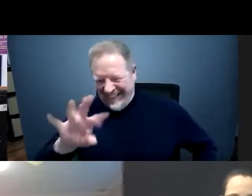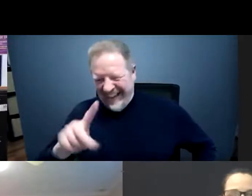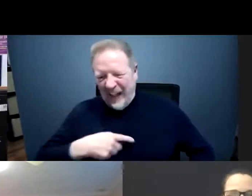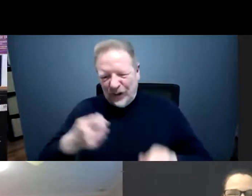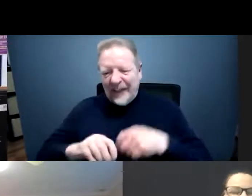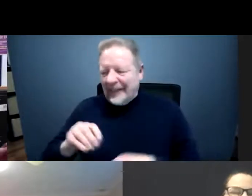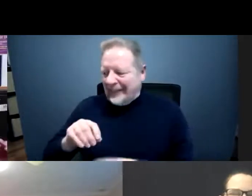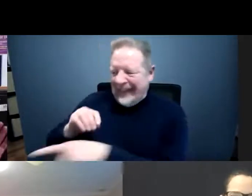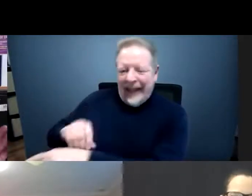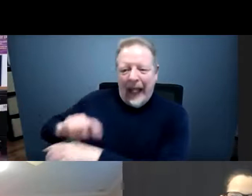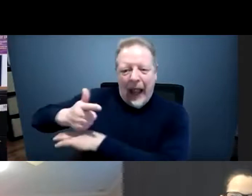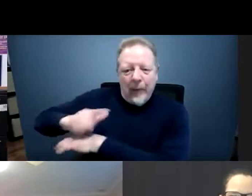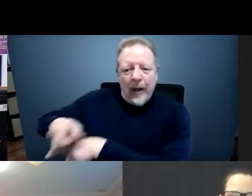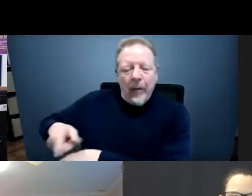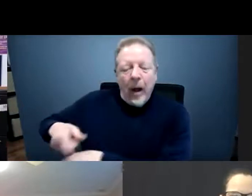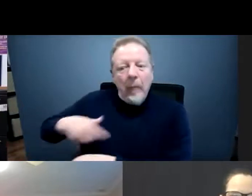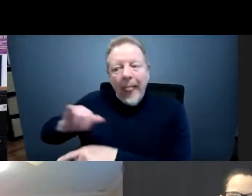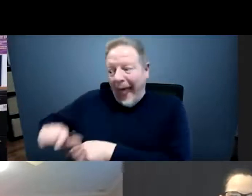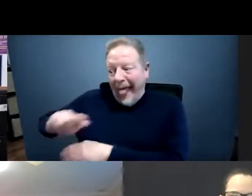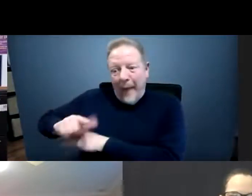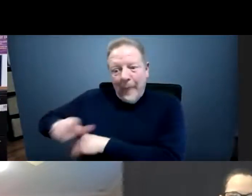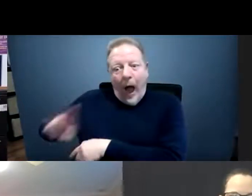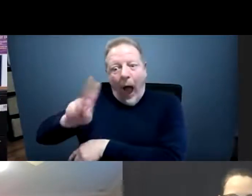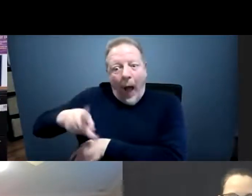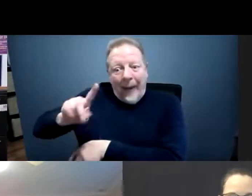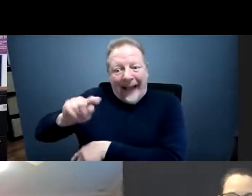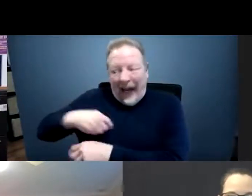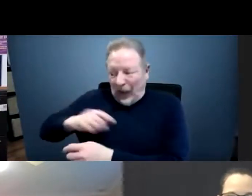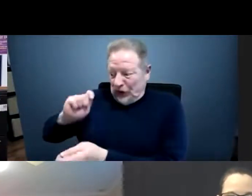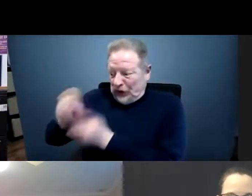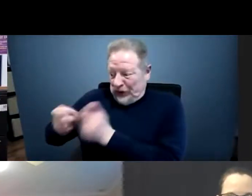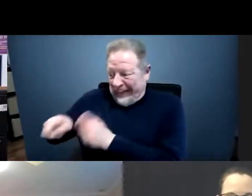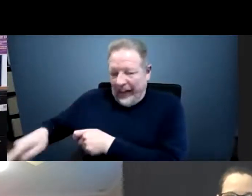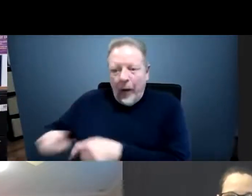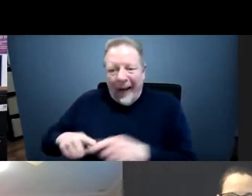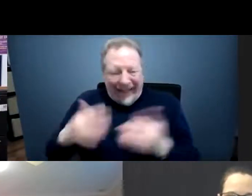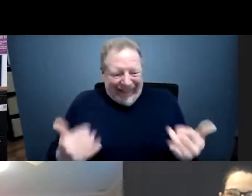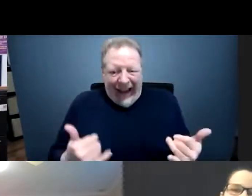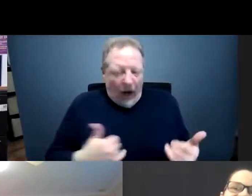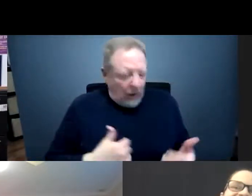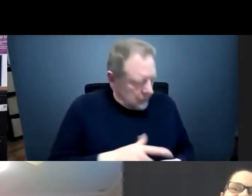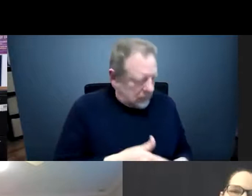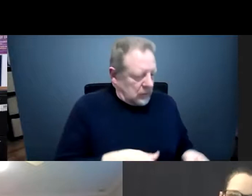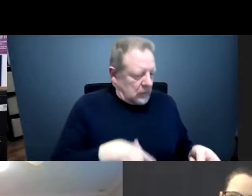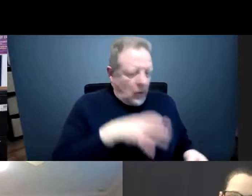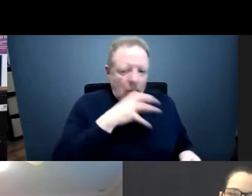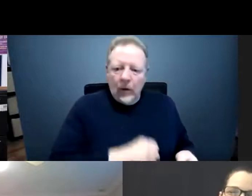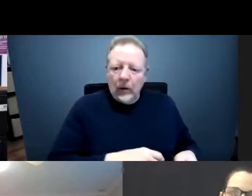just, I had my laptop all set up and it has that in it and it has a few other updated things too. And I